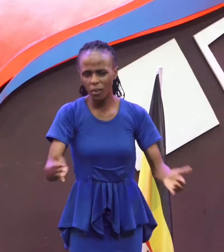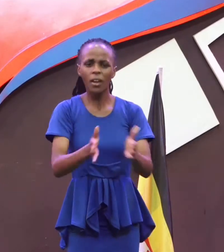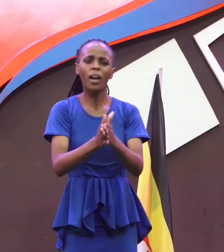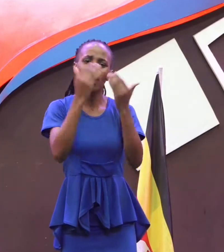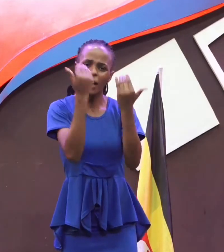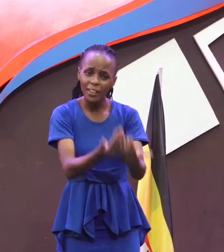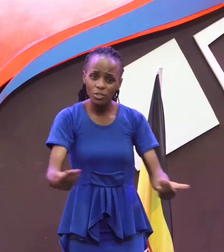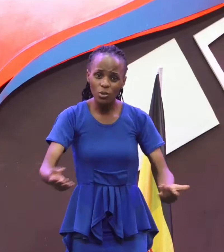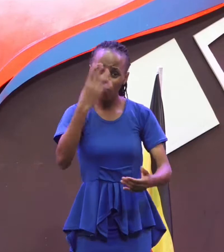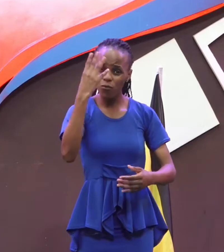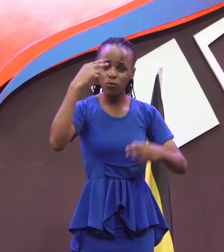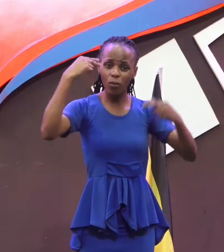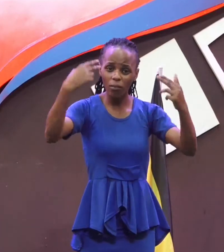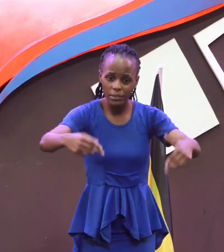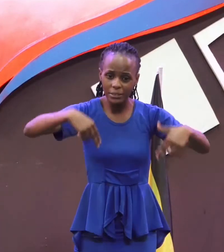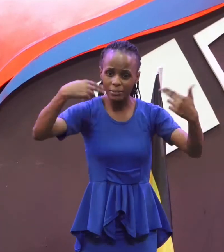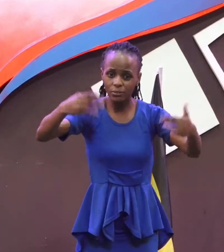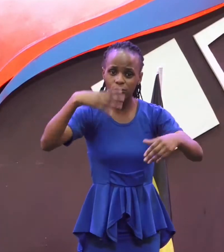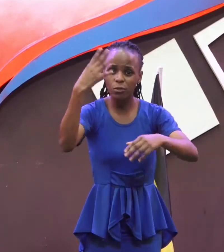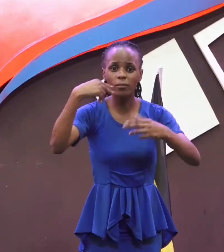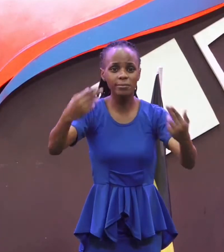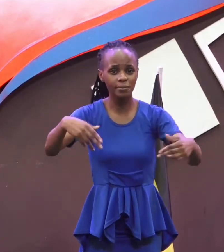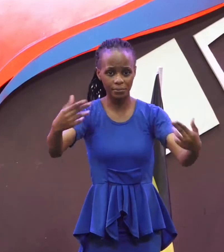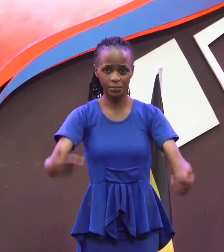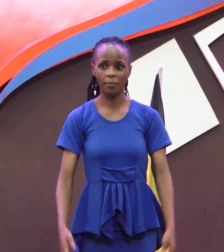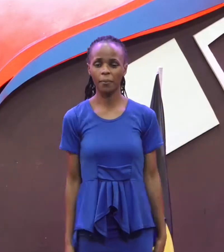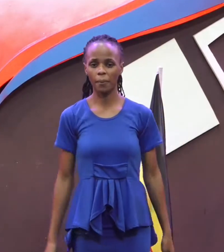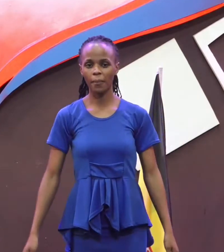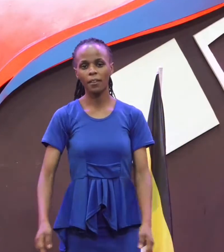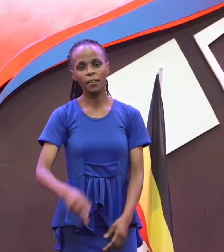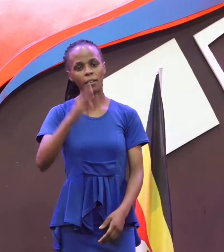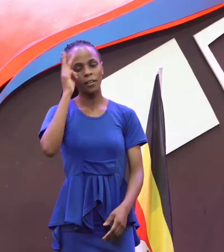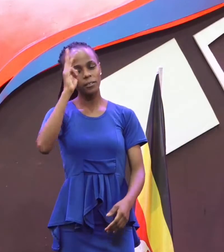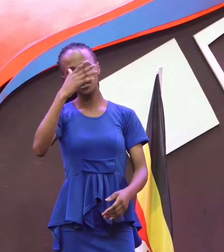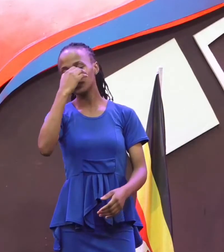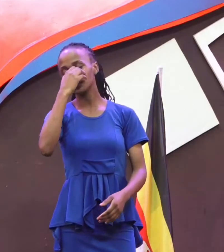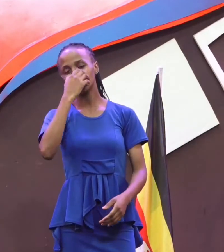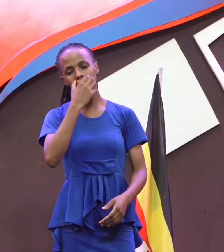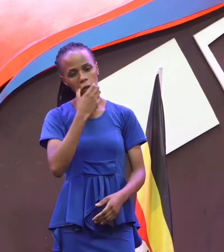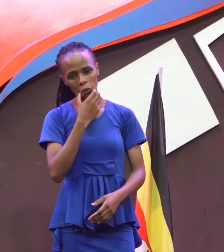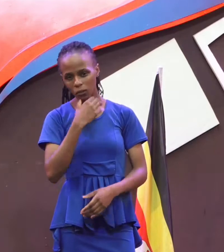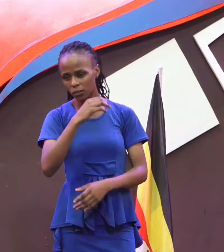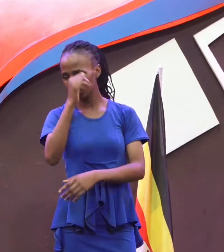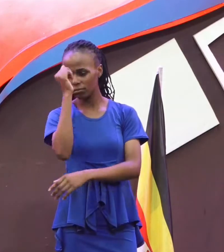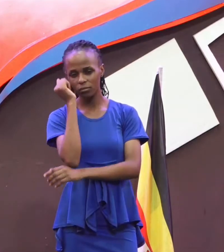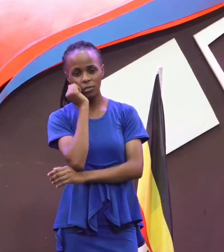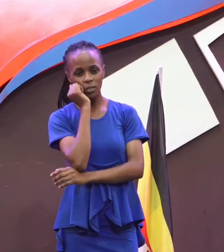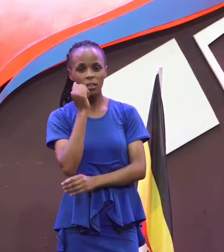But the sons of your sons, four generations, their ending will be